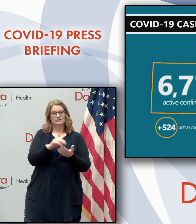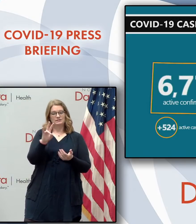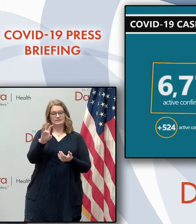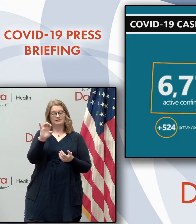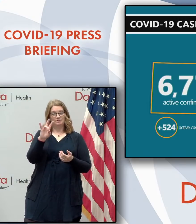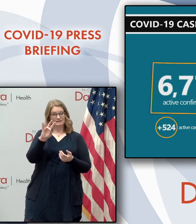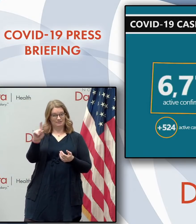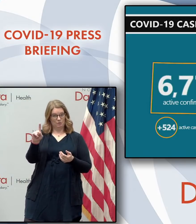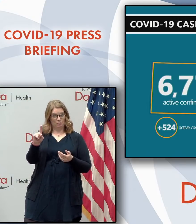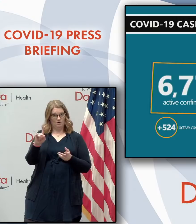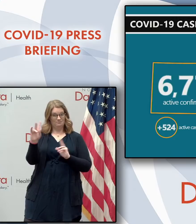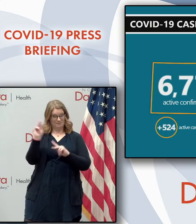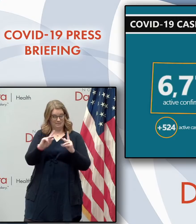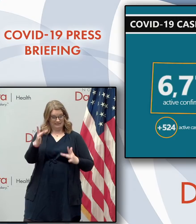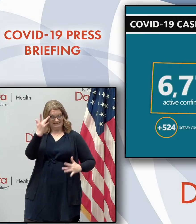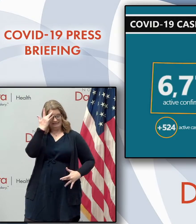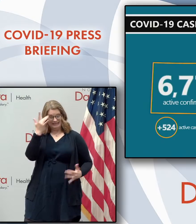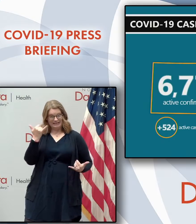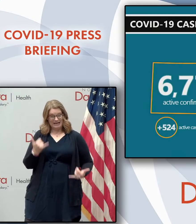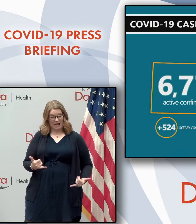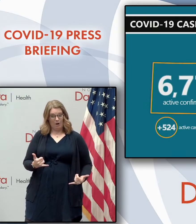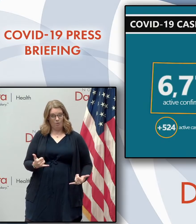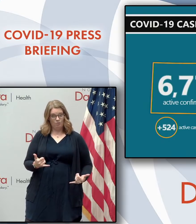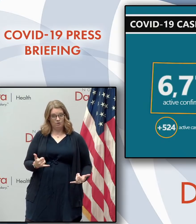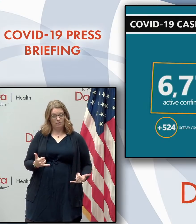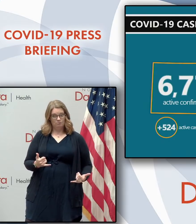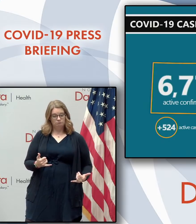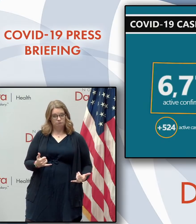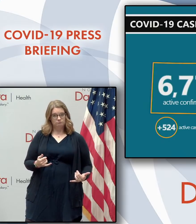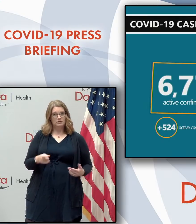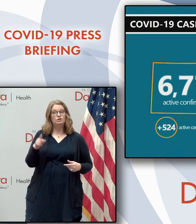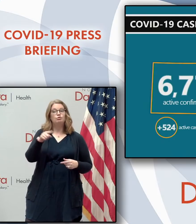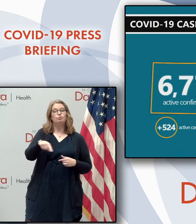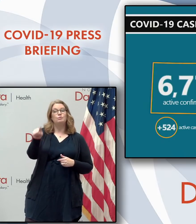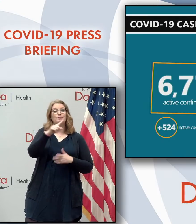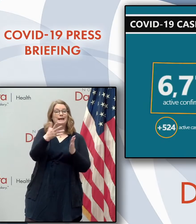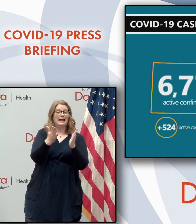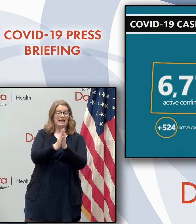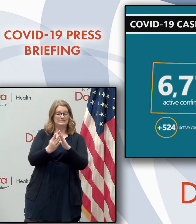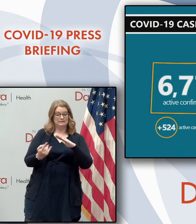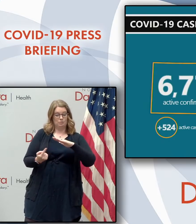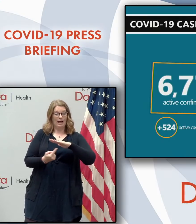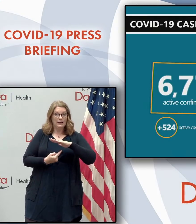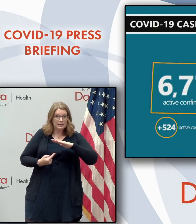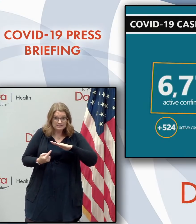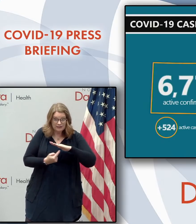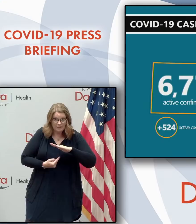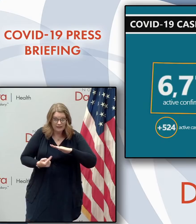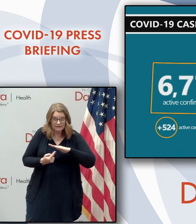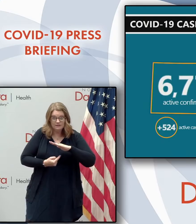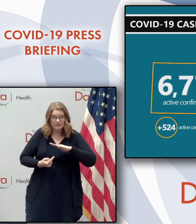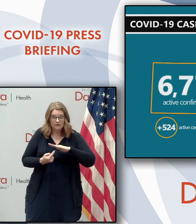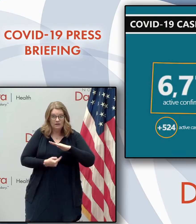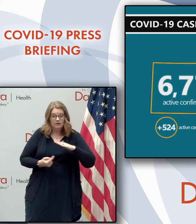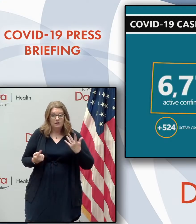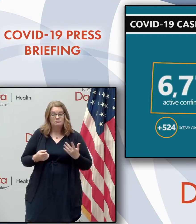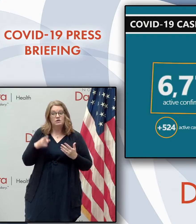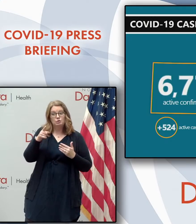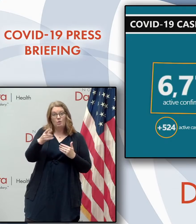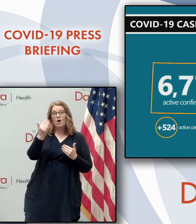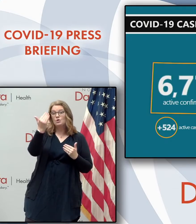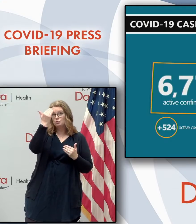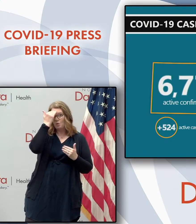6,771 active cases, you have been asked to isolate, put yourself in a position where, well, you're a known